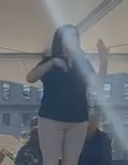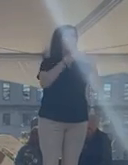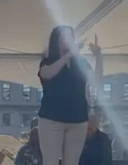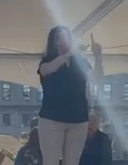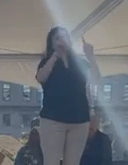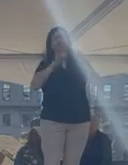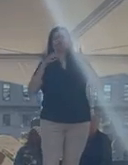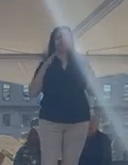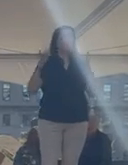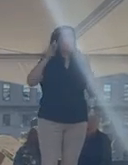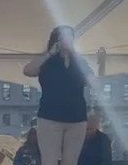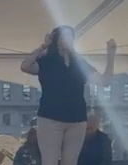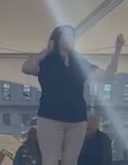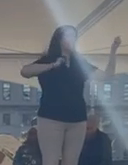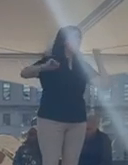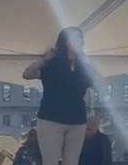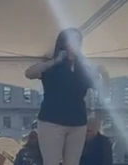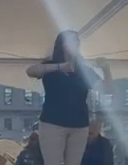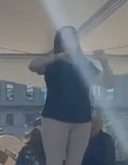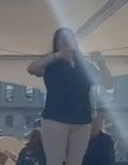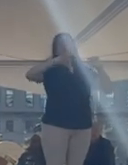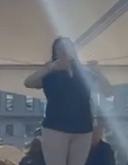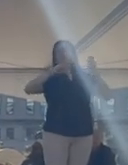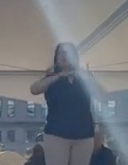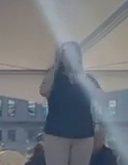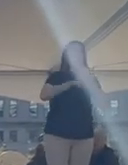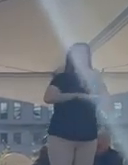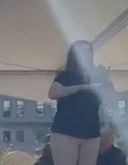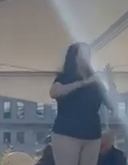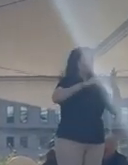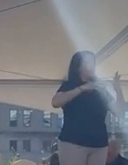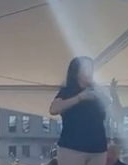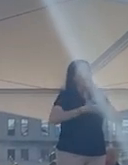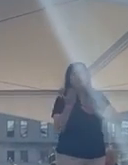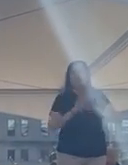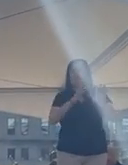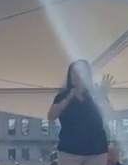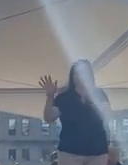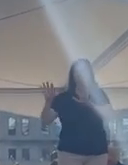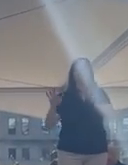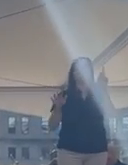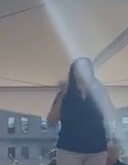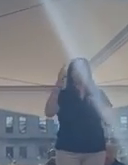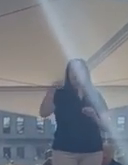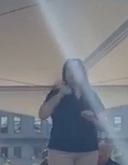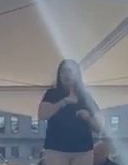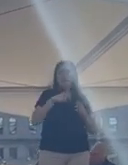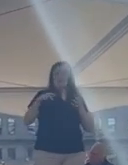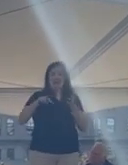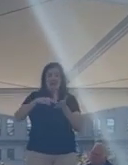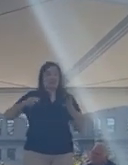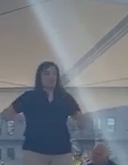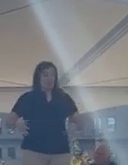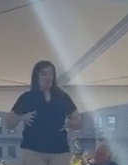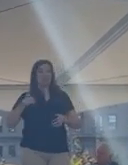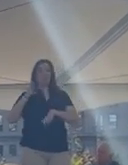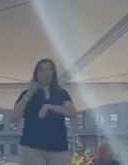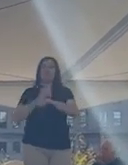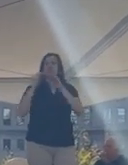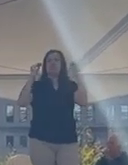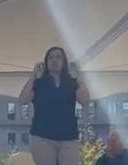performing and programming and operations. We at Dancing Wheels established a teacher